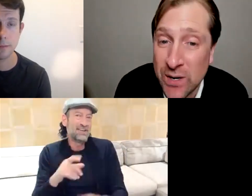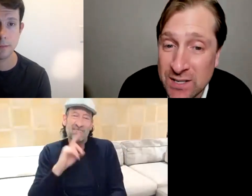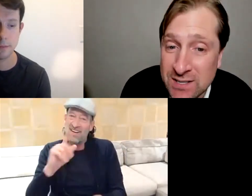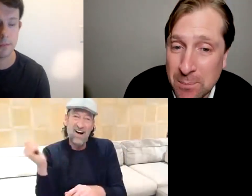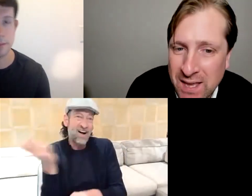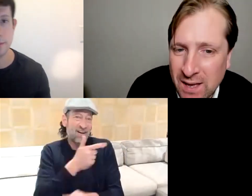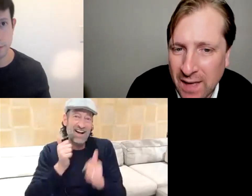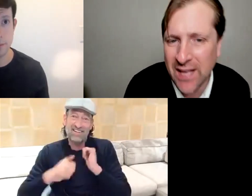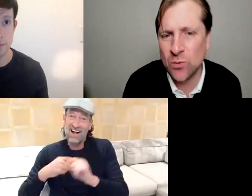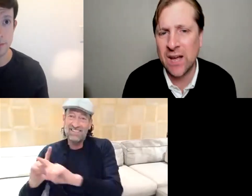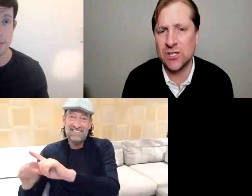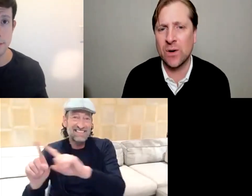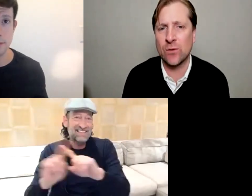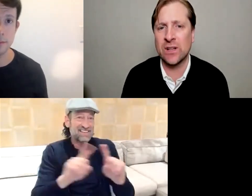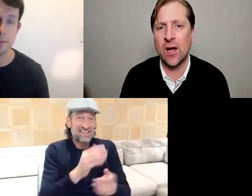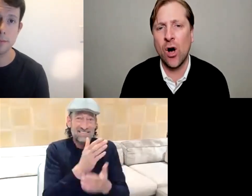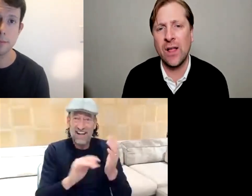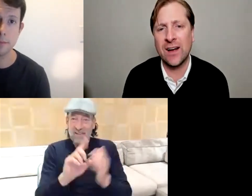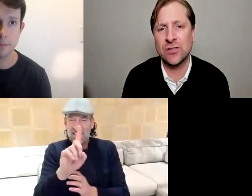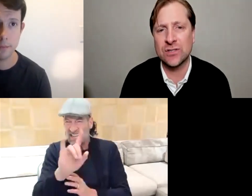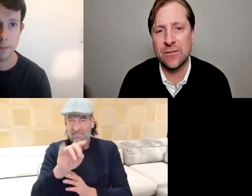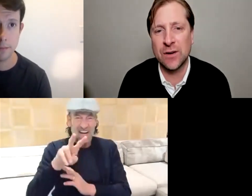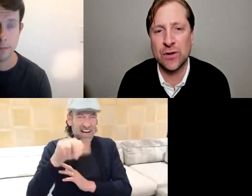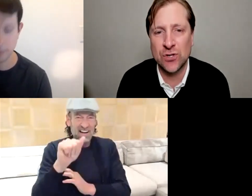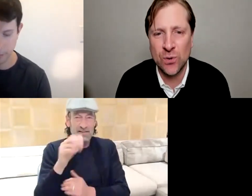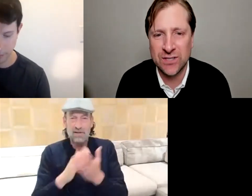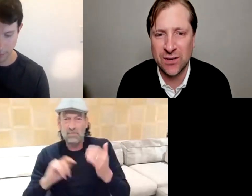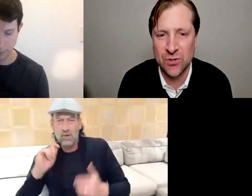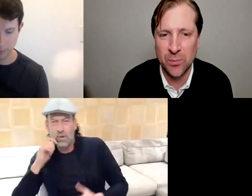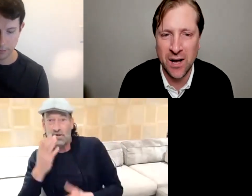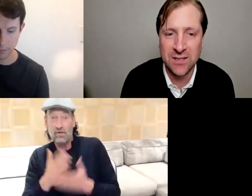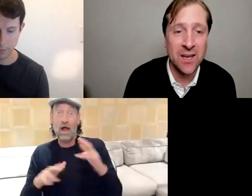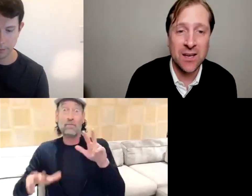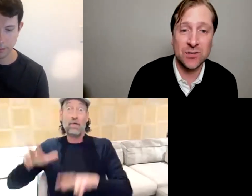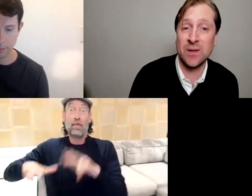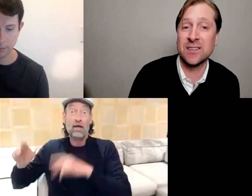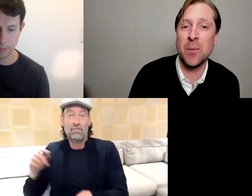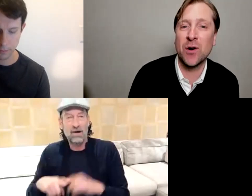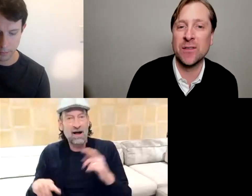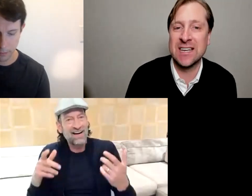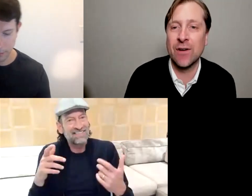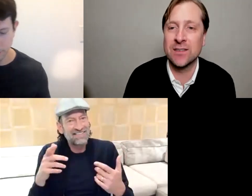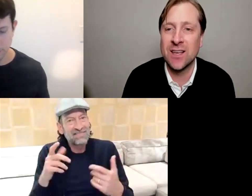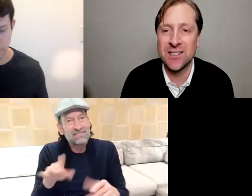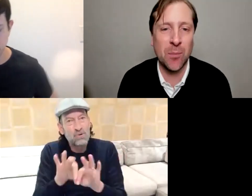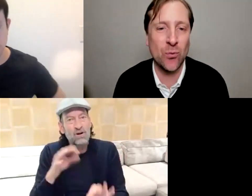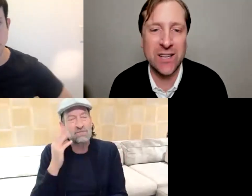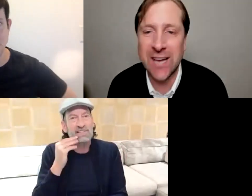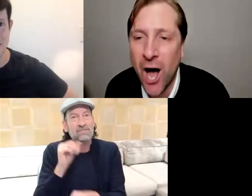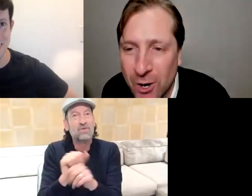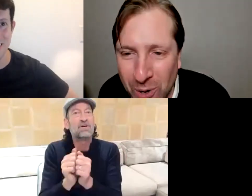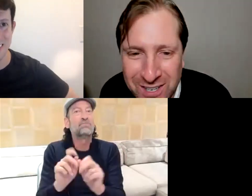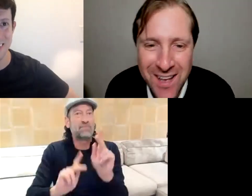the choices they make. And that's what I do. And really, all actors have different tools in their toolbox. And some are divas, some are